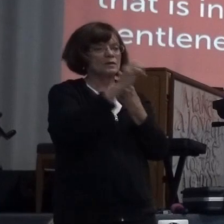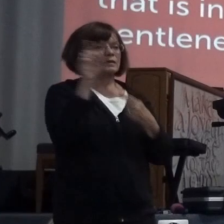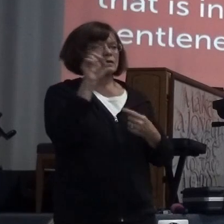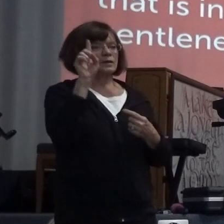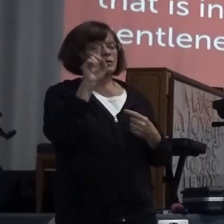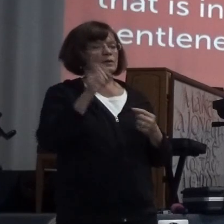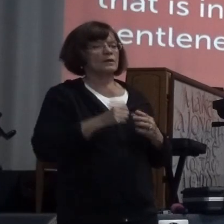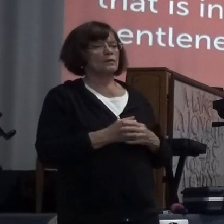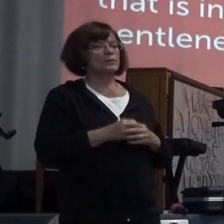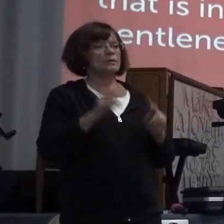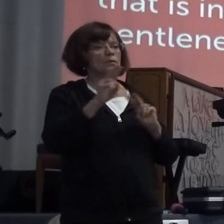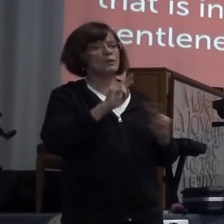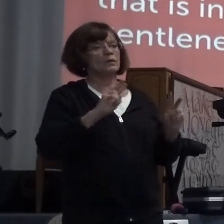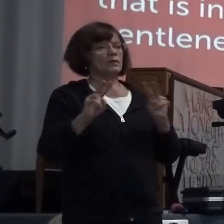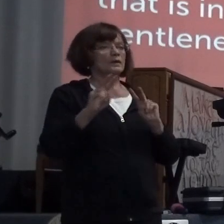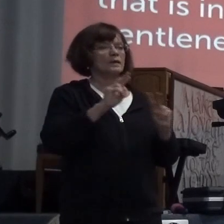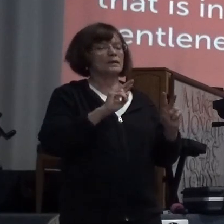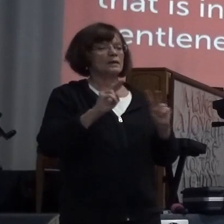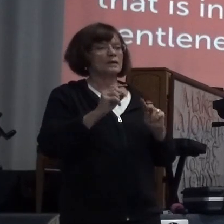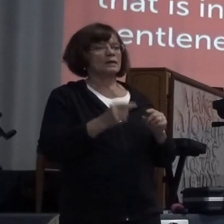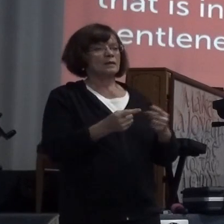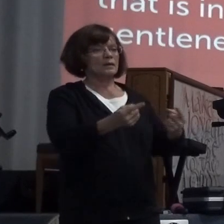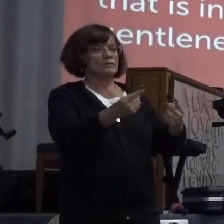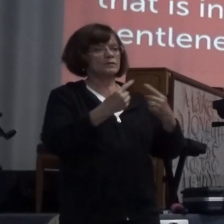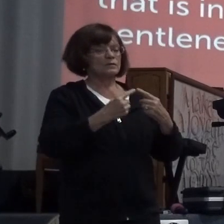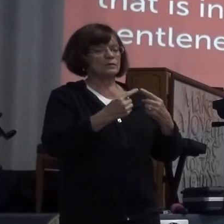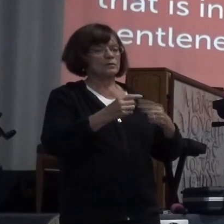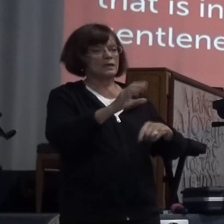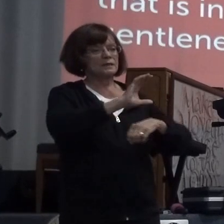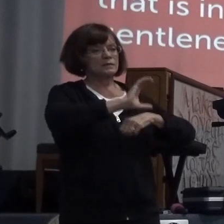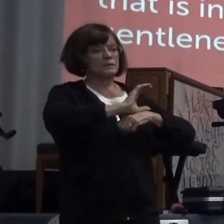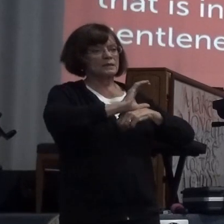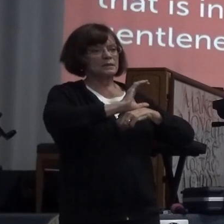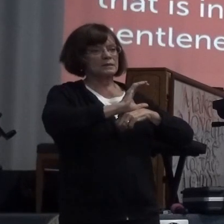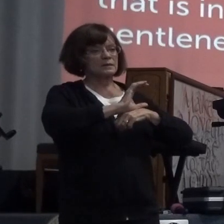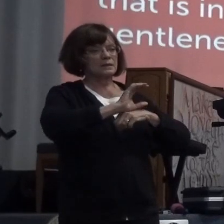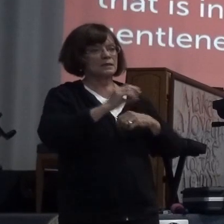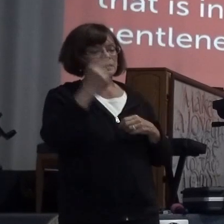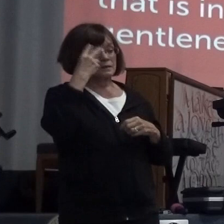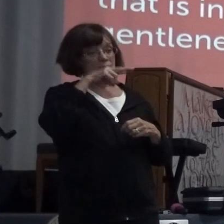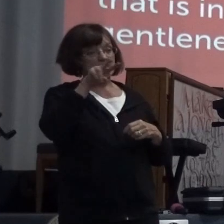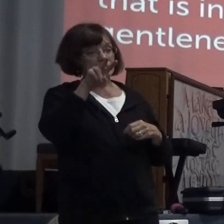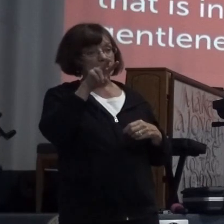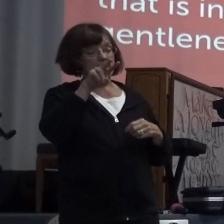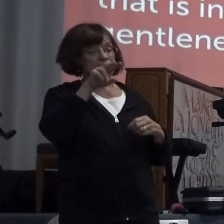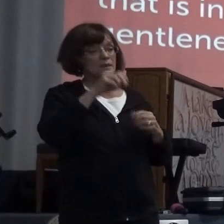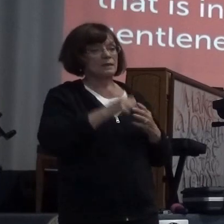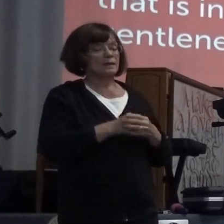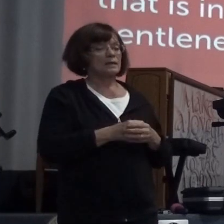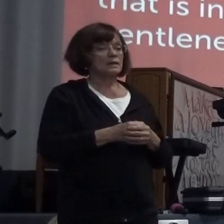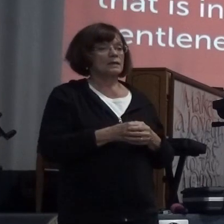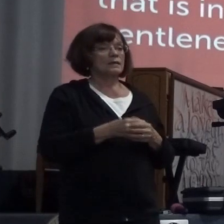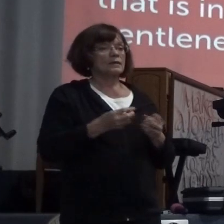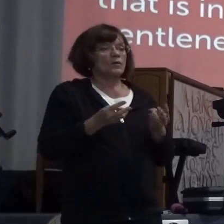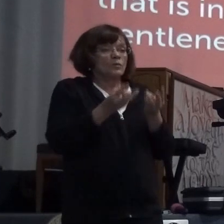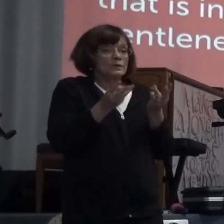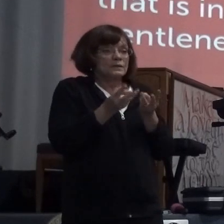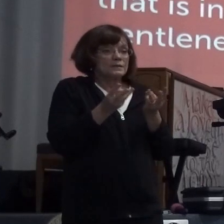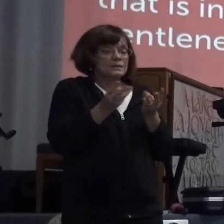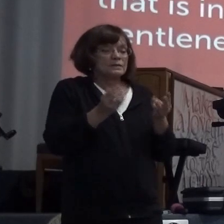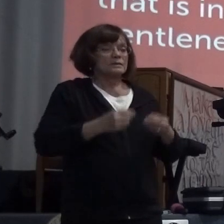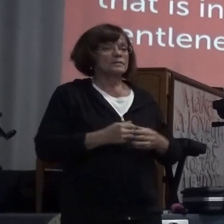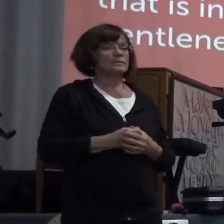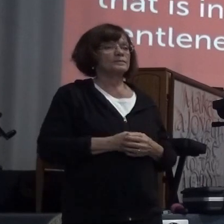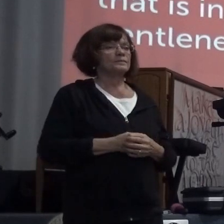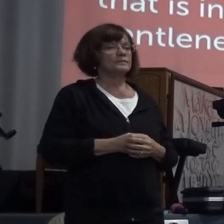do it anymore. And they come to Christ because they see the witness of these people that they're abusing. What an amazing thing. Didn't we see